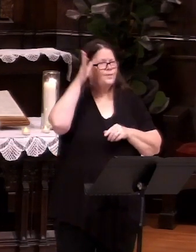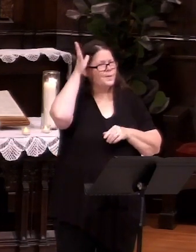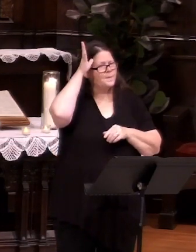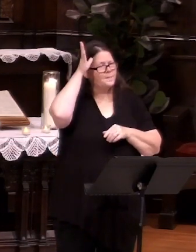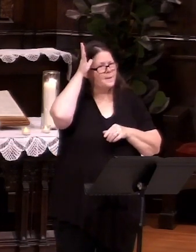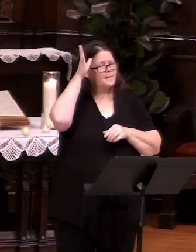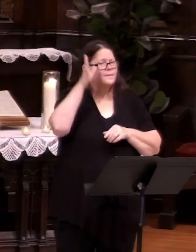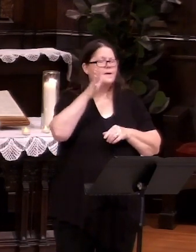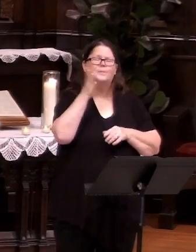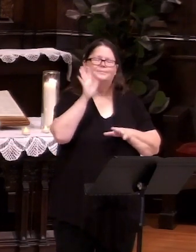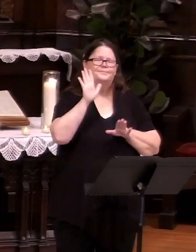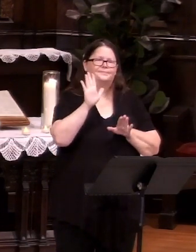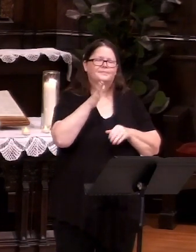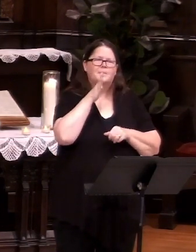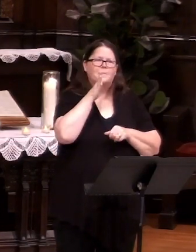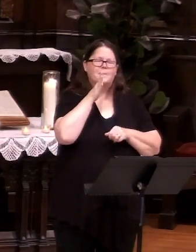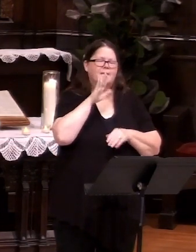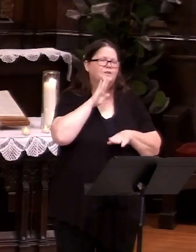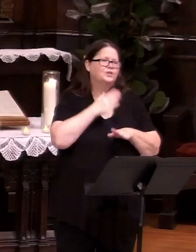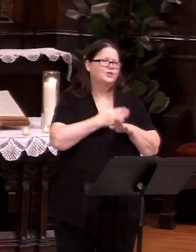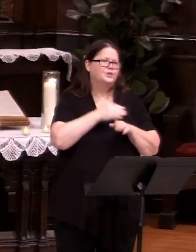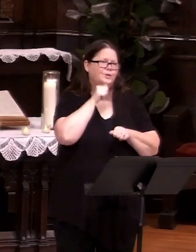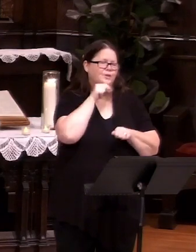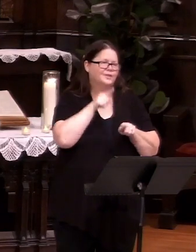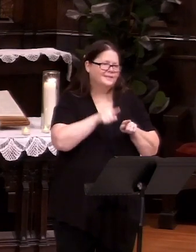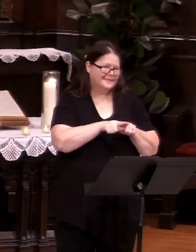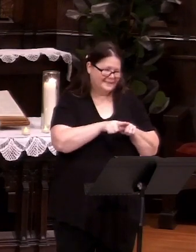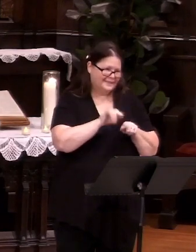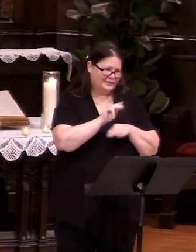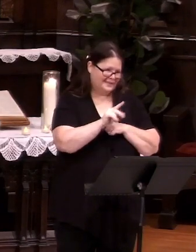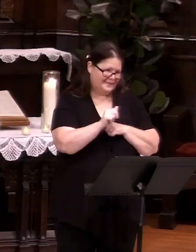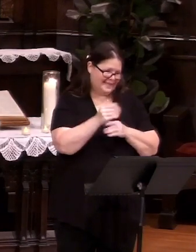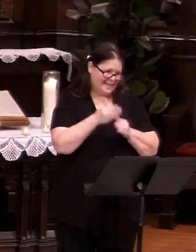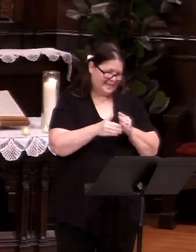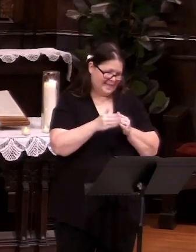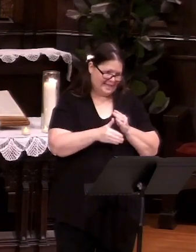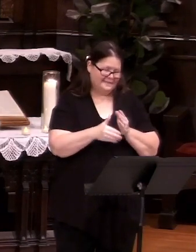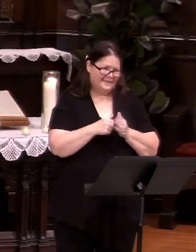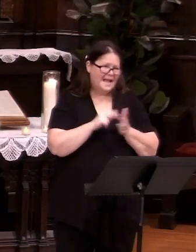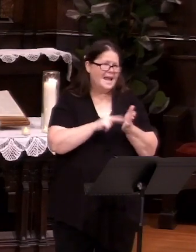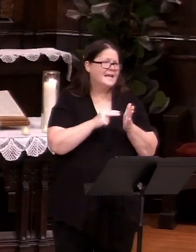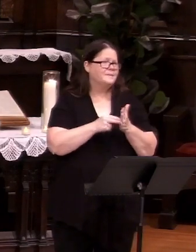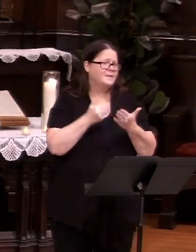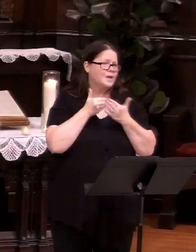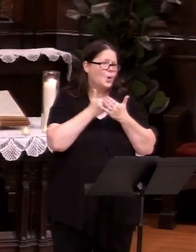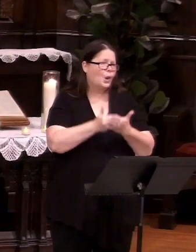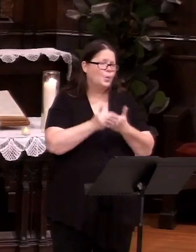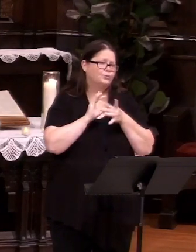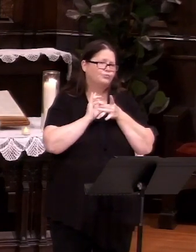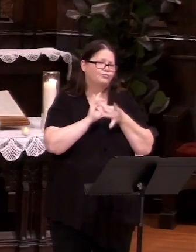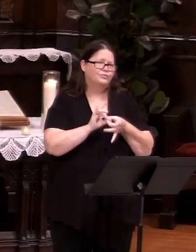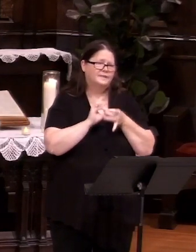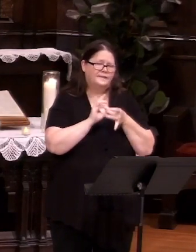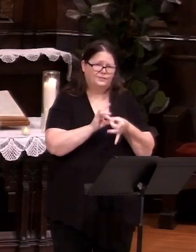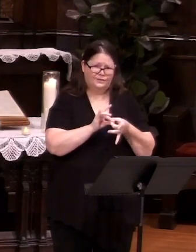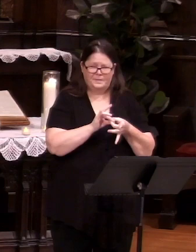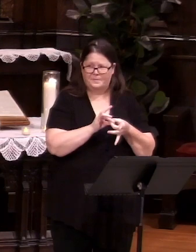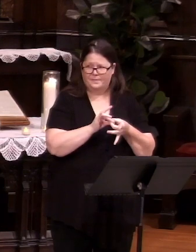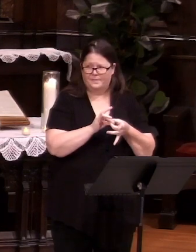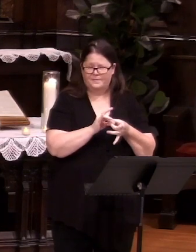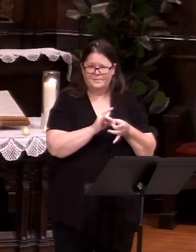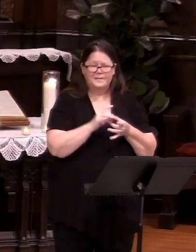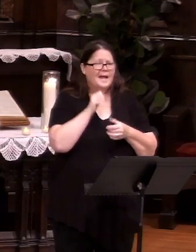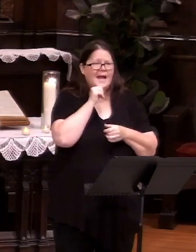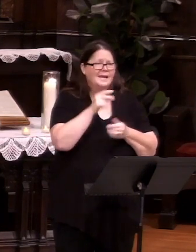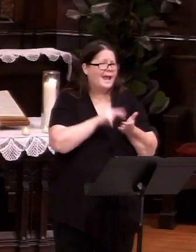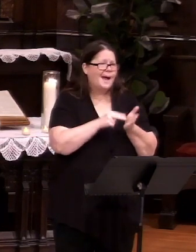emphasis on warmth and fondness, signaling a closeness of relationship, not being